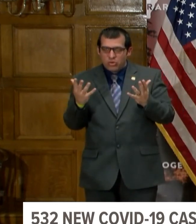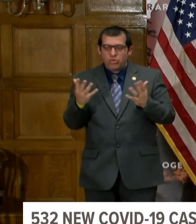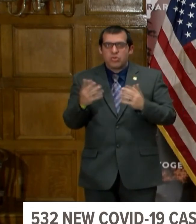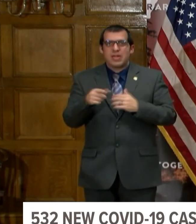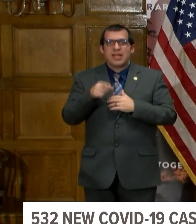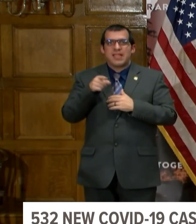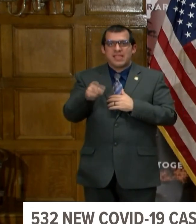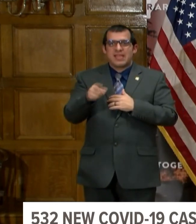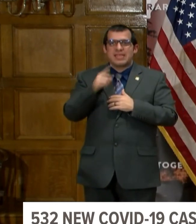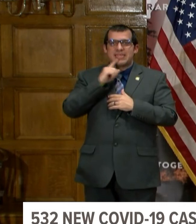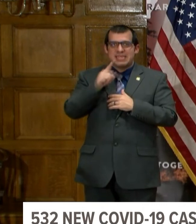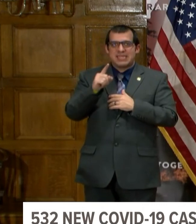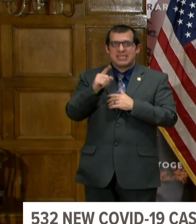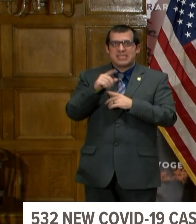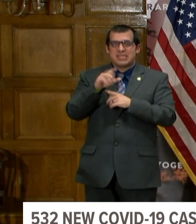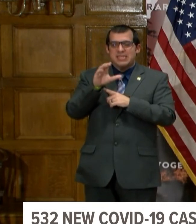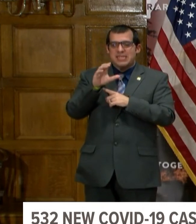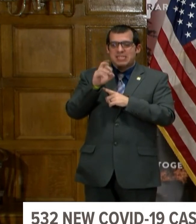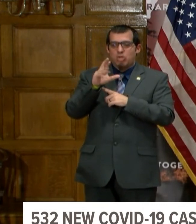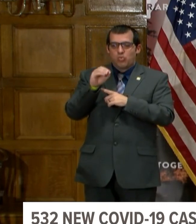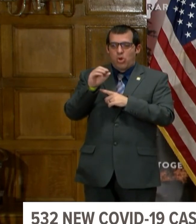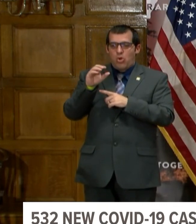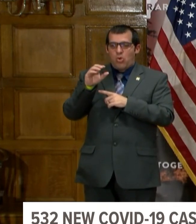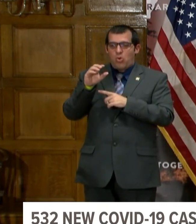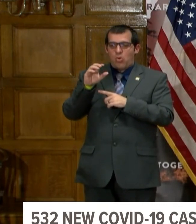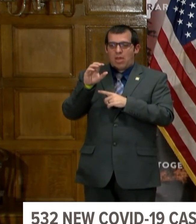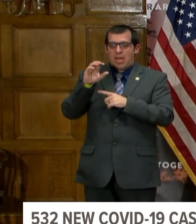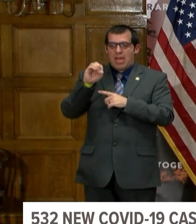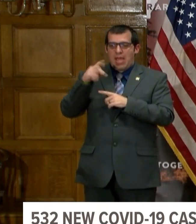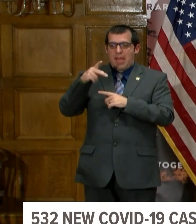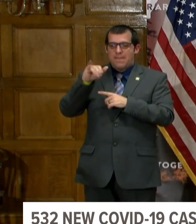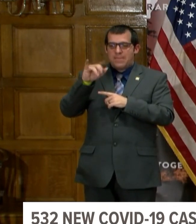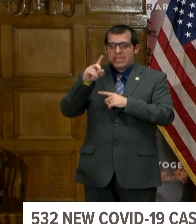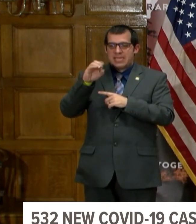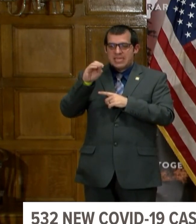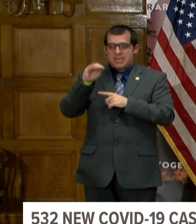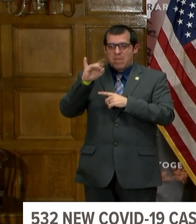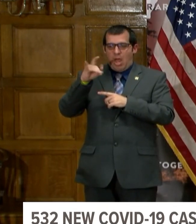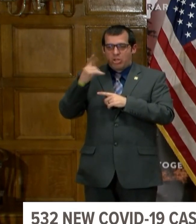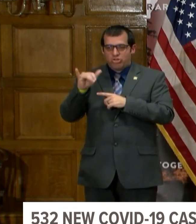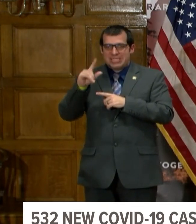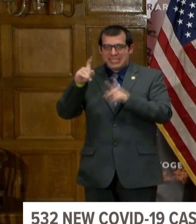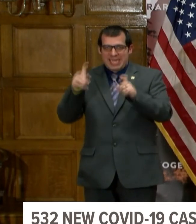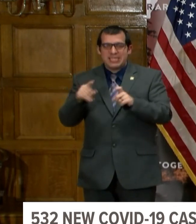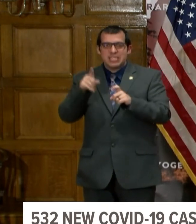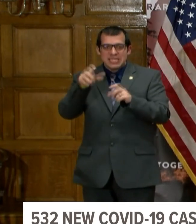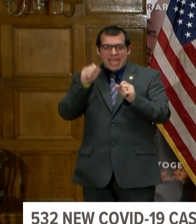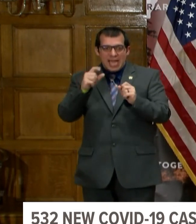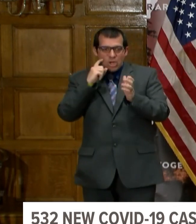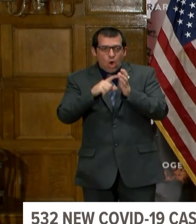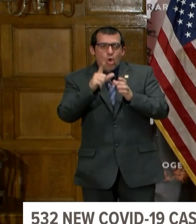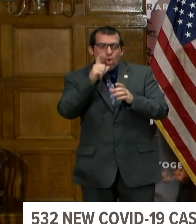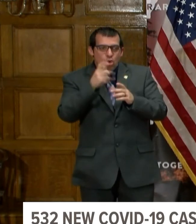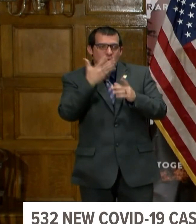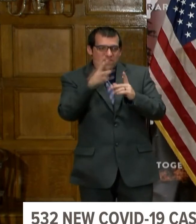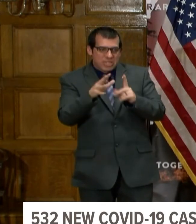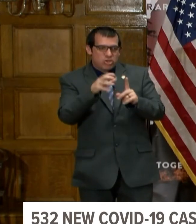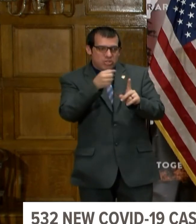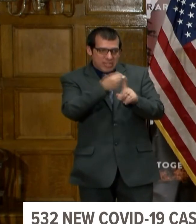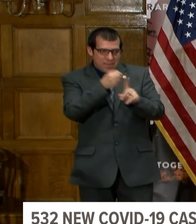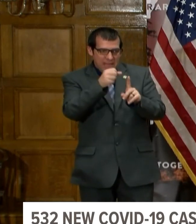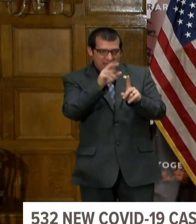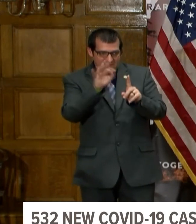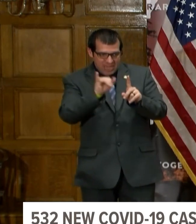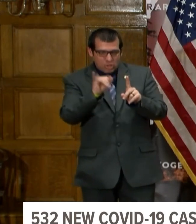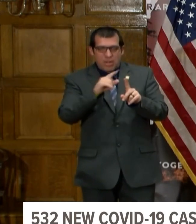a seroepidemiologic test, a test that allows us to determine who's been infected, but does not tell us anymore. Thank